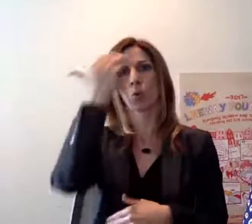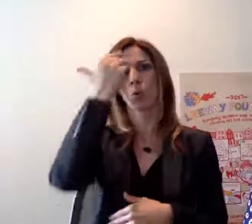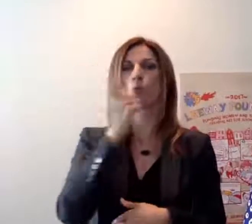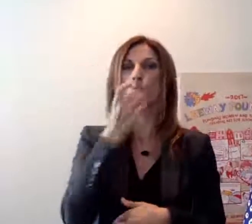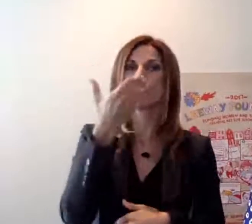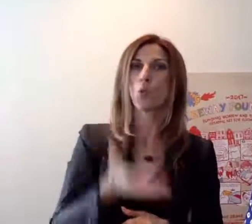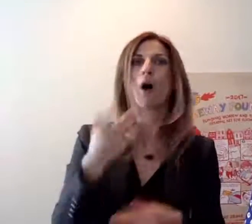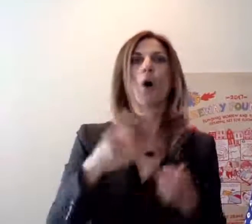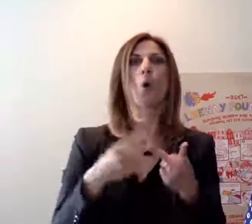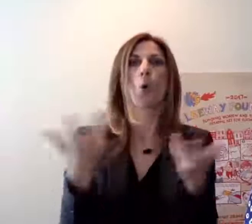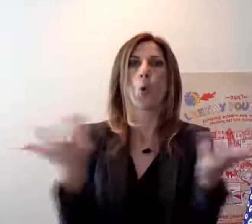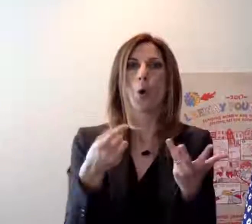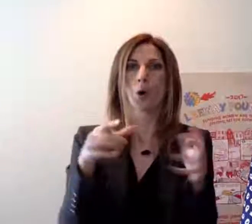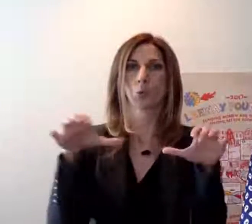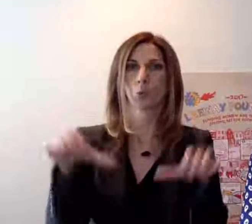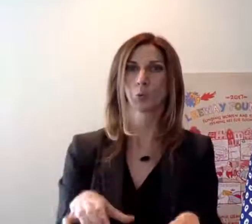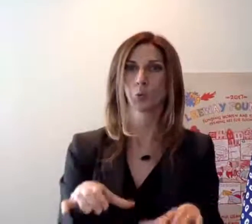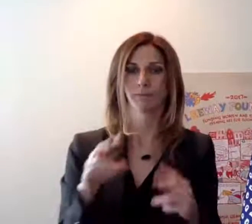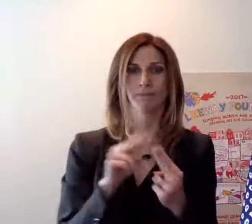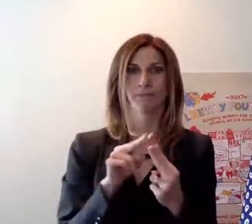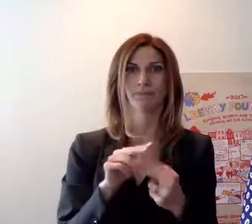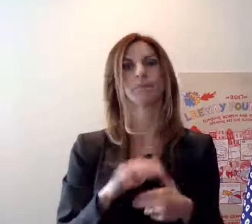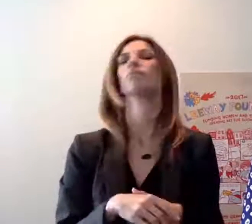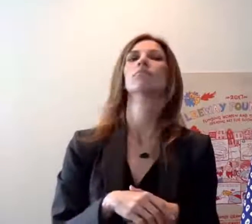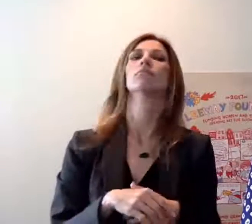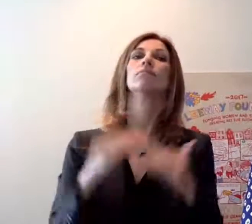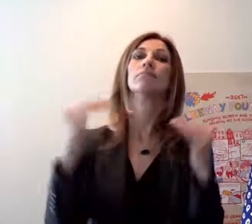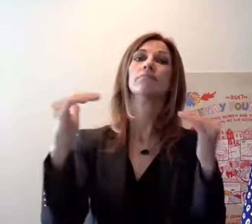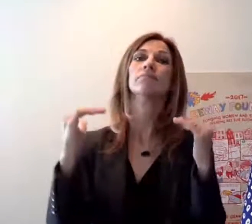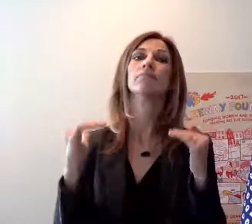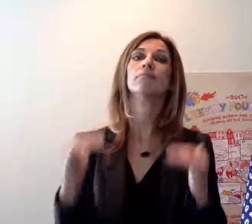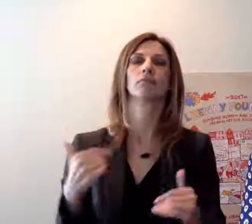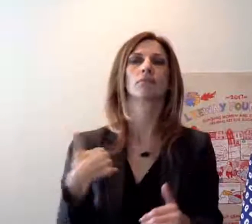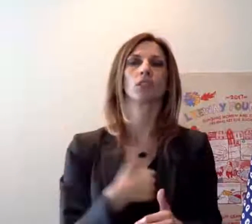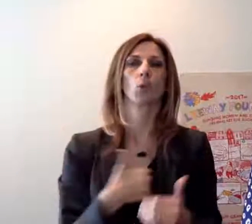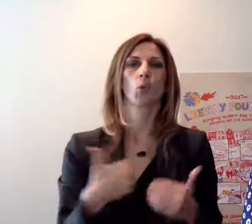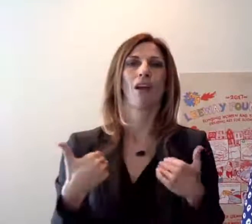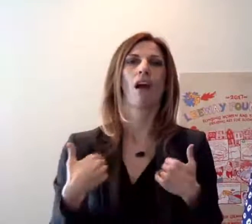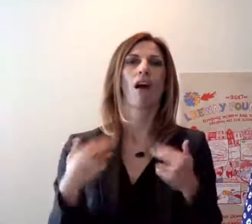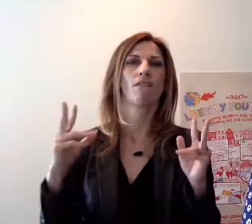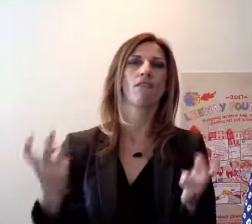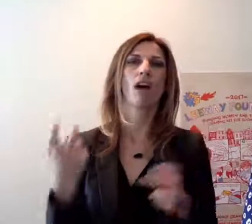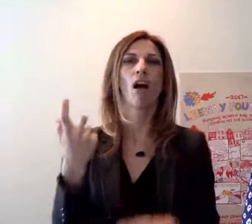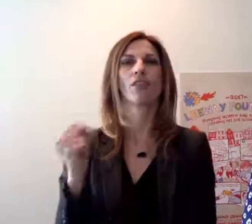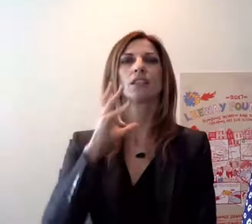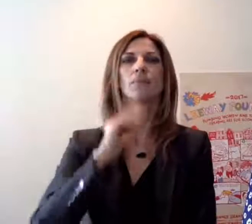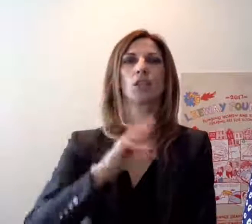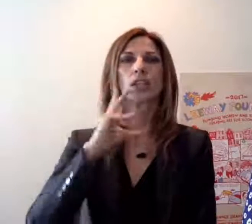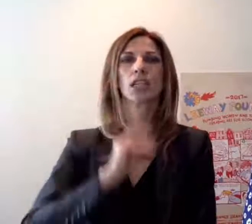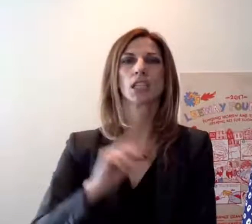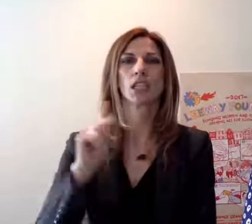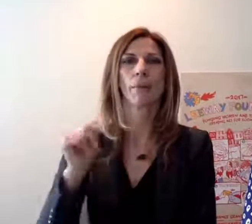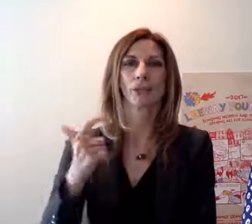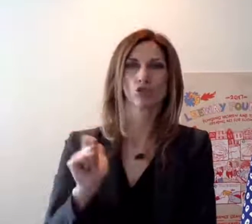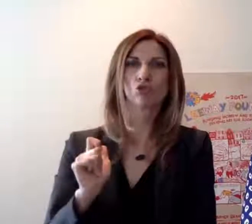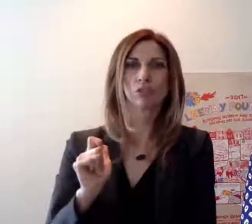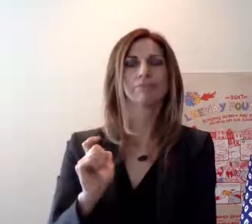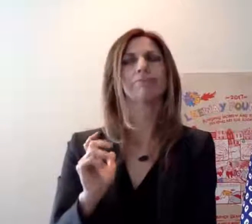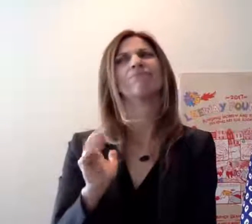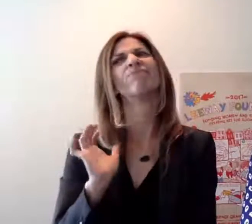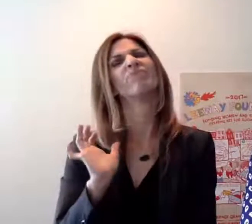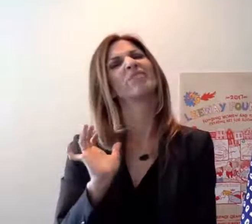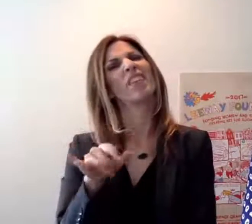are and what you do. In the next section, you'll see what's called the experiences page. And